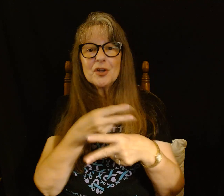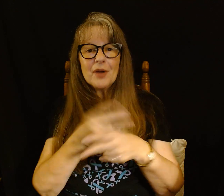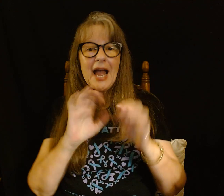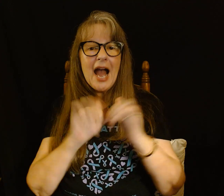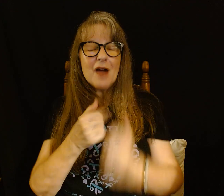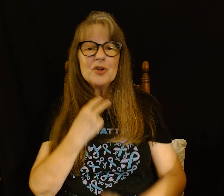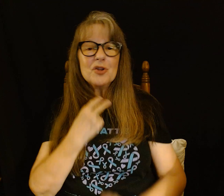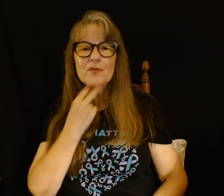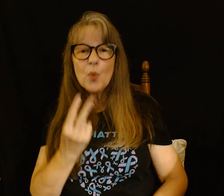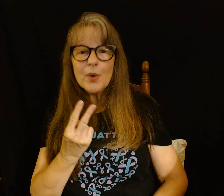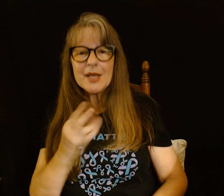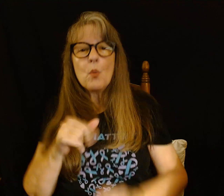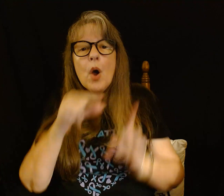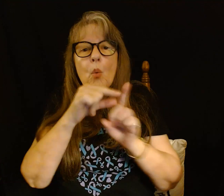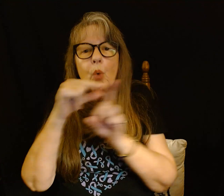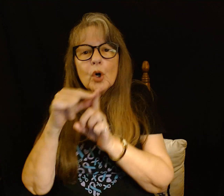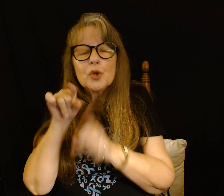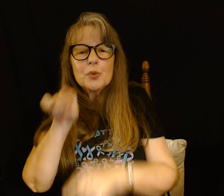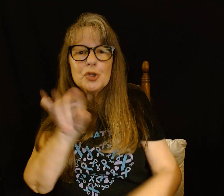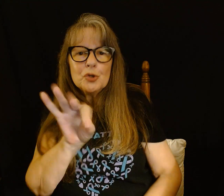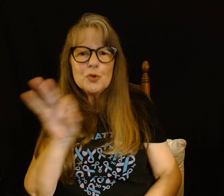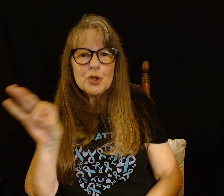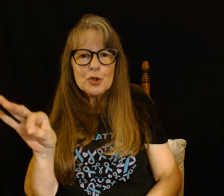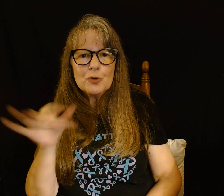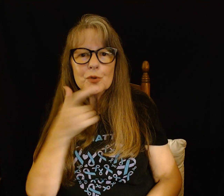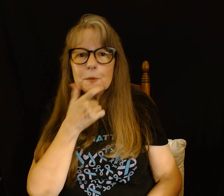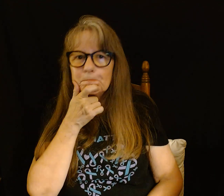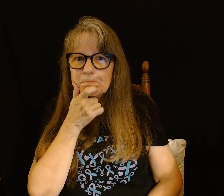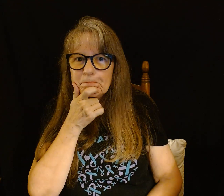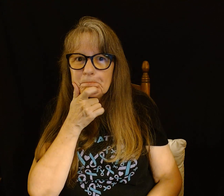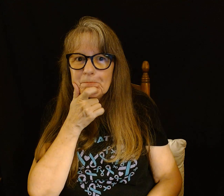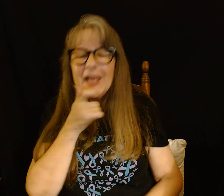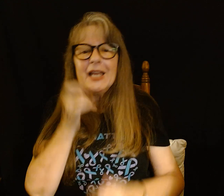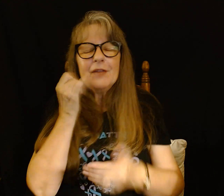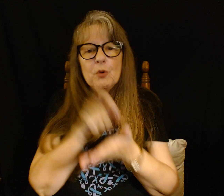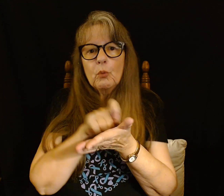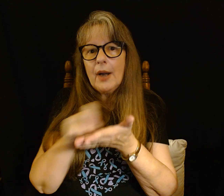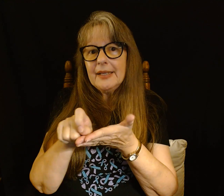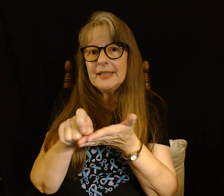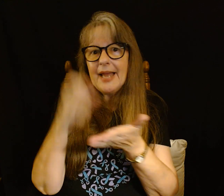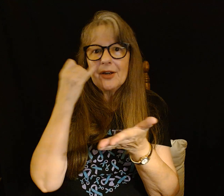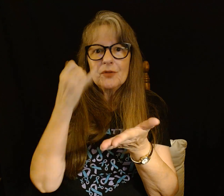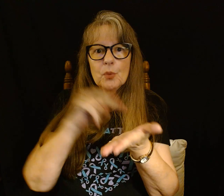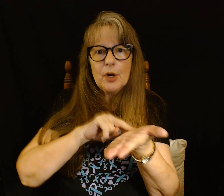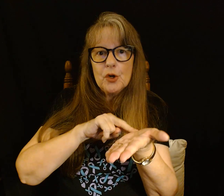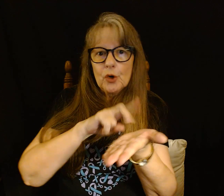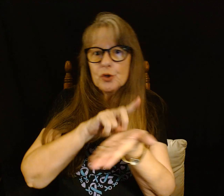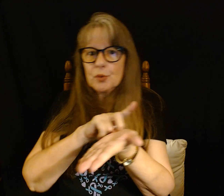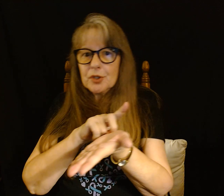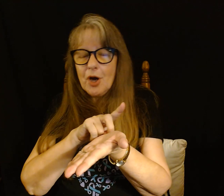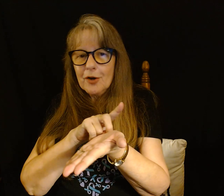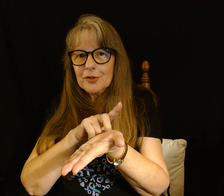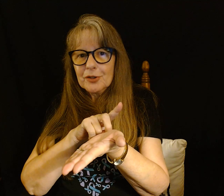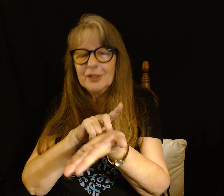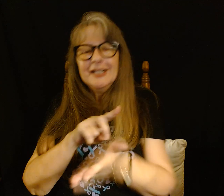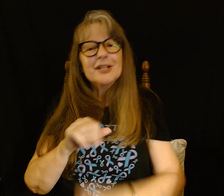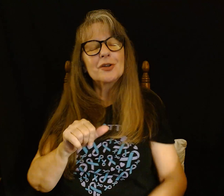out how you would voice that. What words would you choose? If you were writing it down, if you were a nurse or a doctor. So I'm